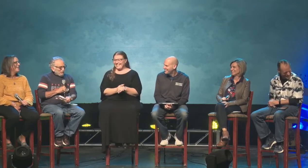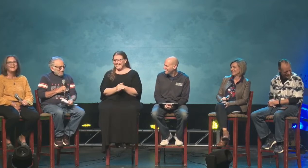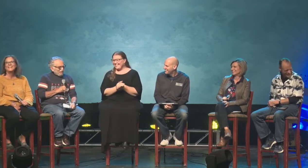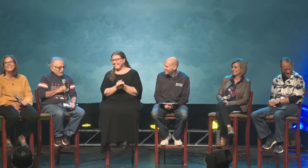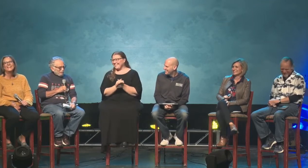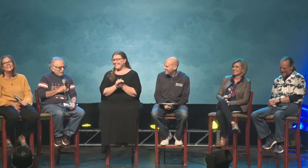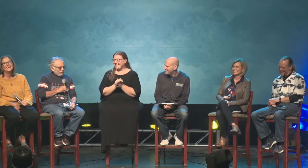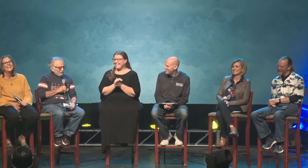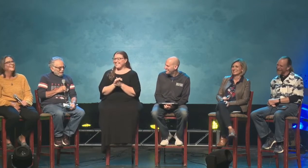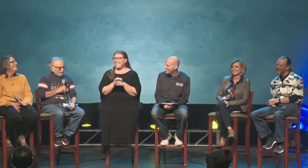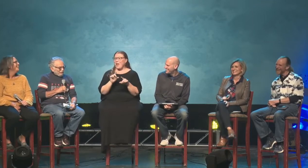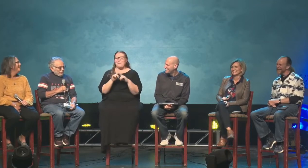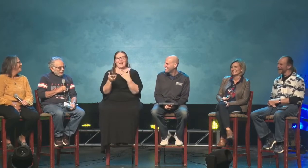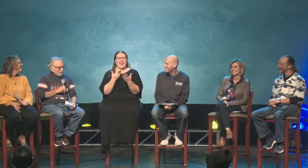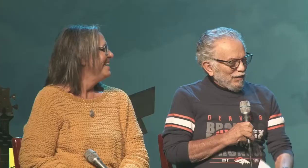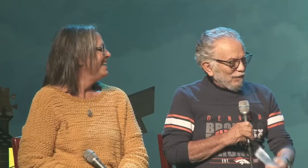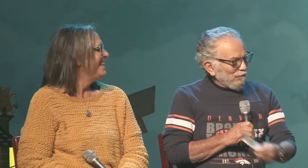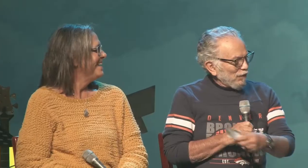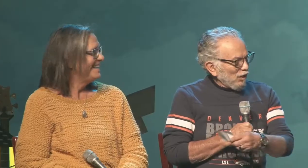But anyway, he